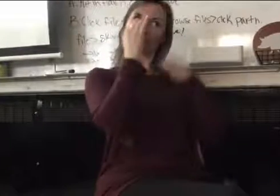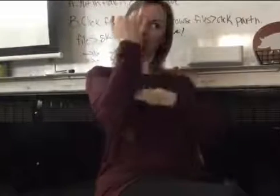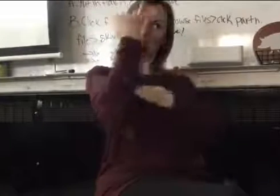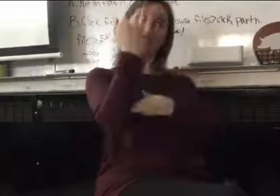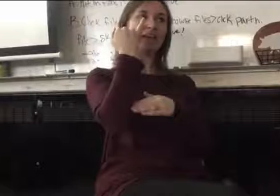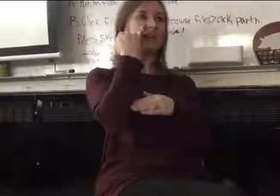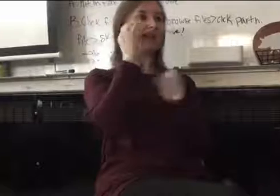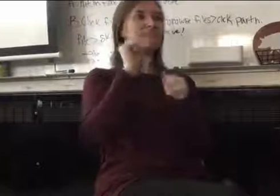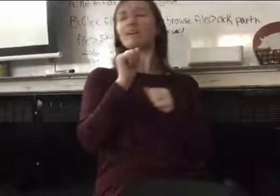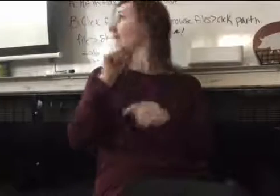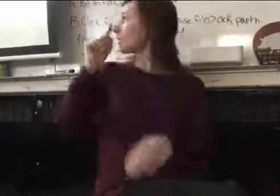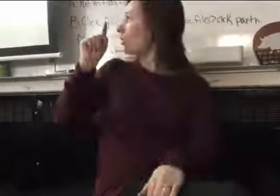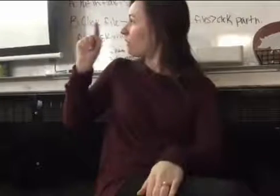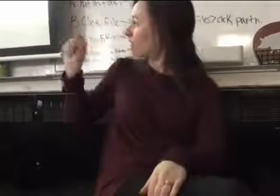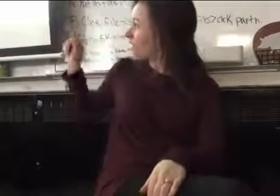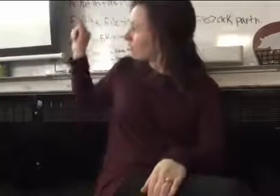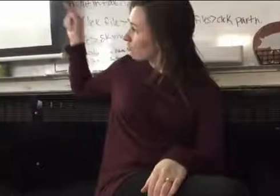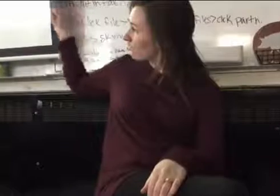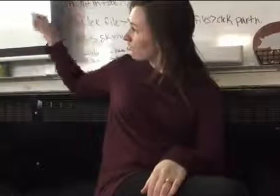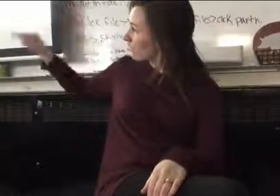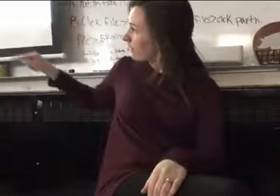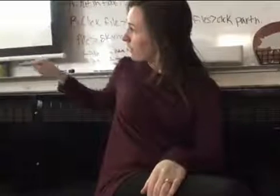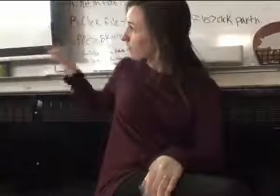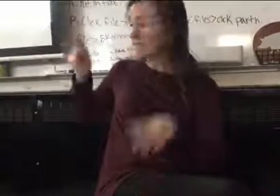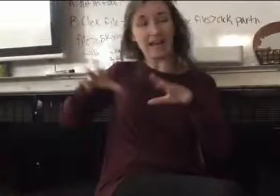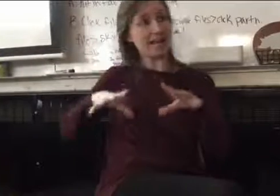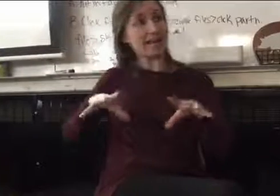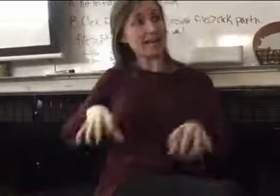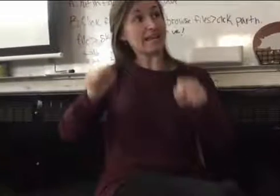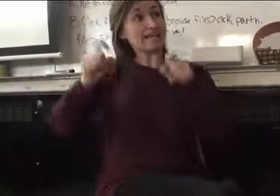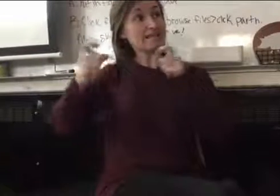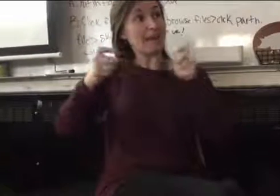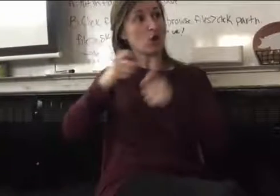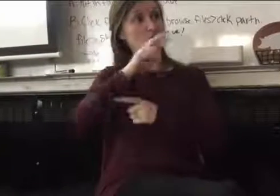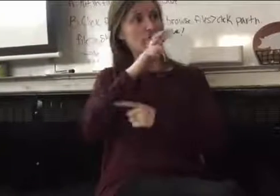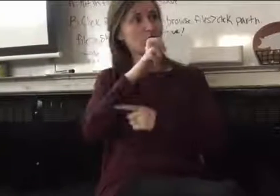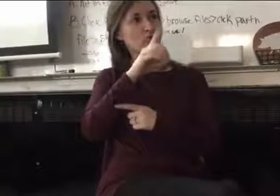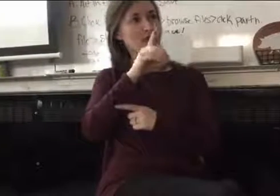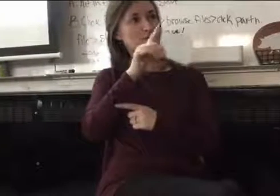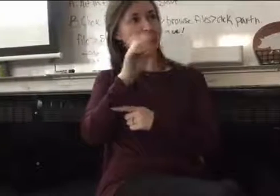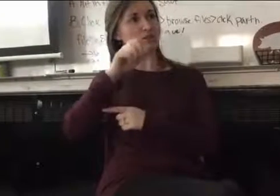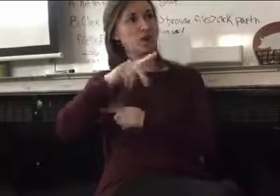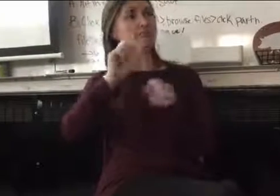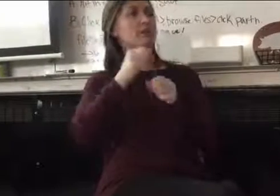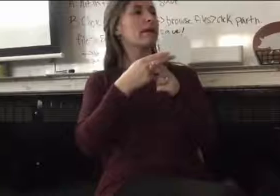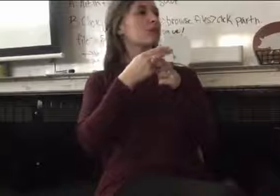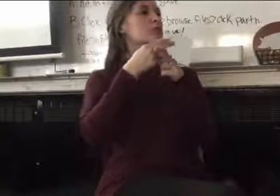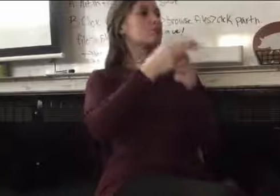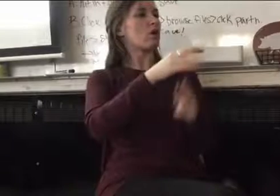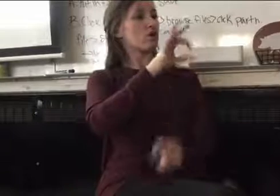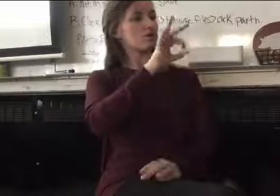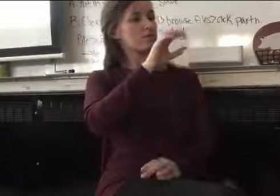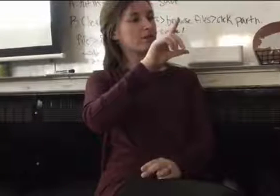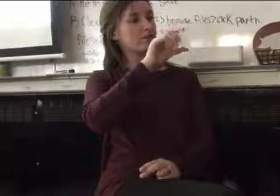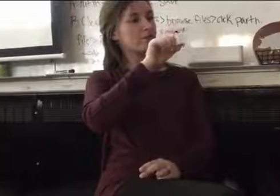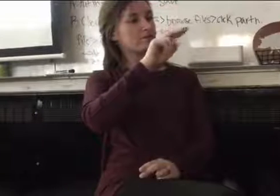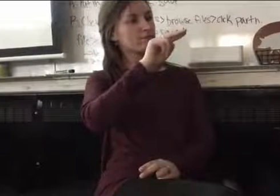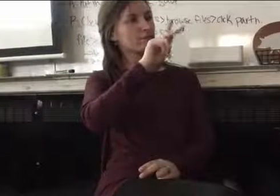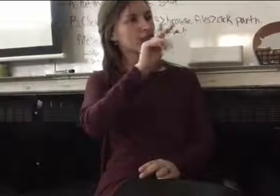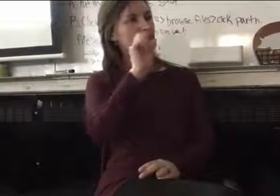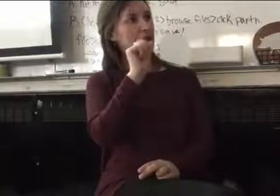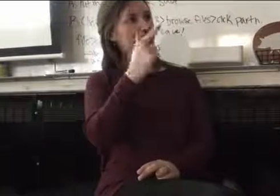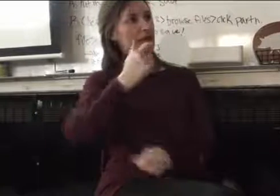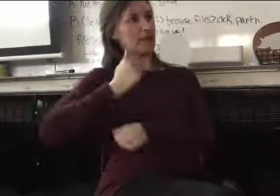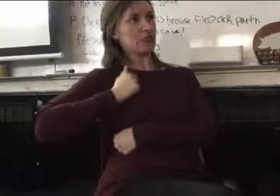the outside, take over these round tops, he can do what's called flanking the army, which is going around the outside of the